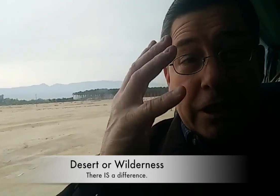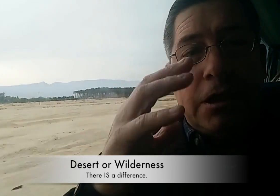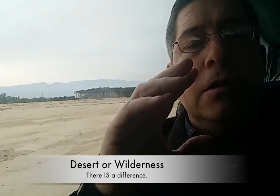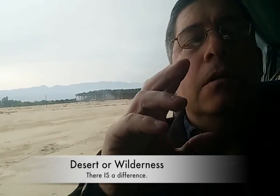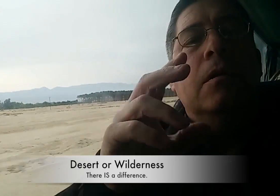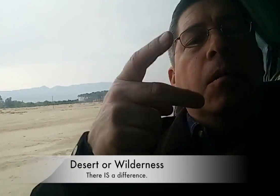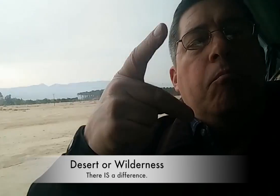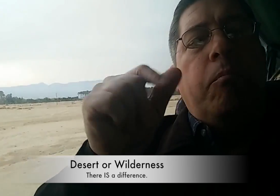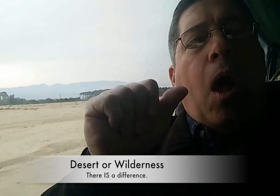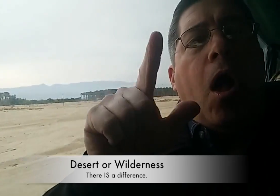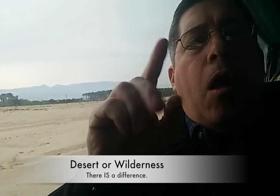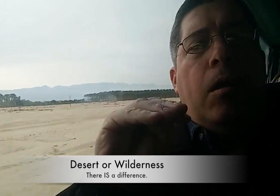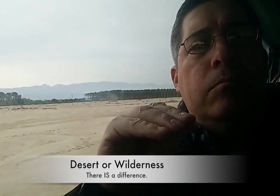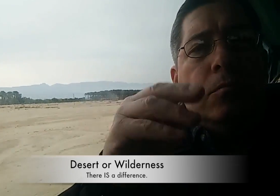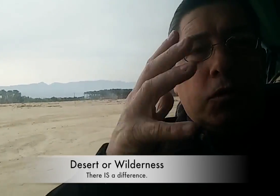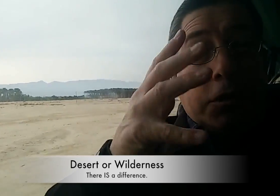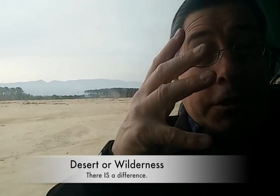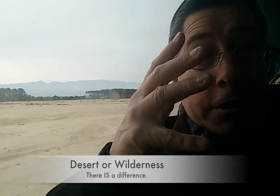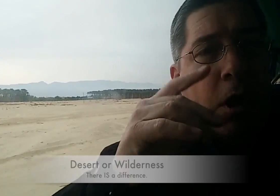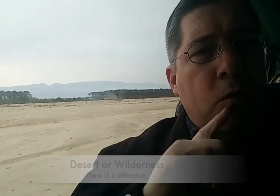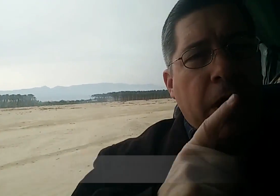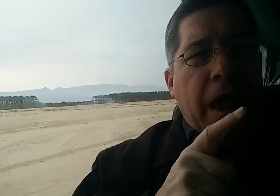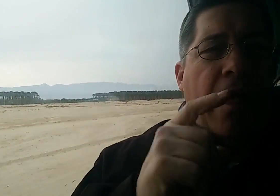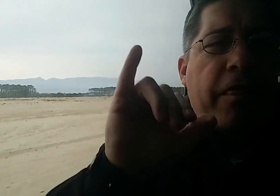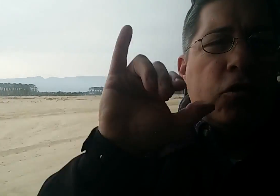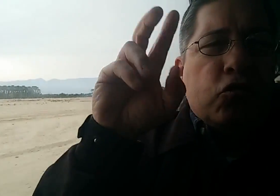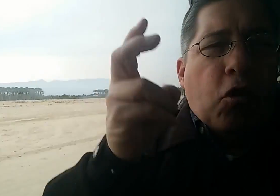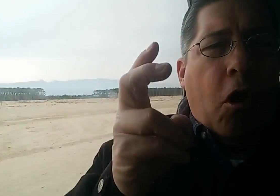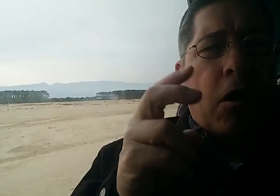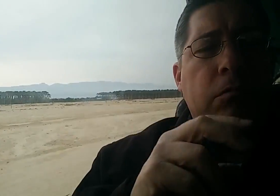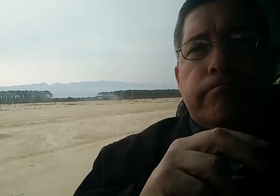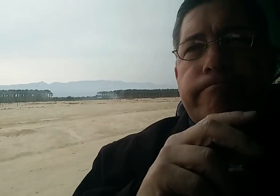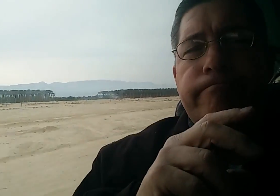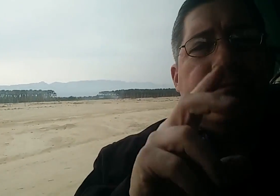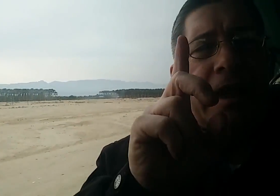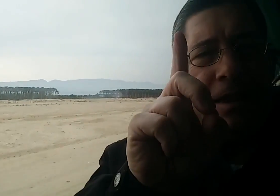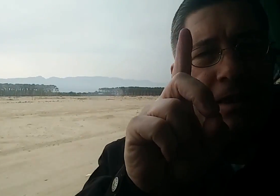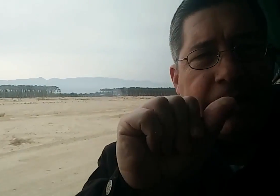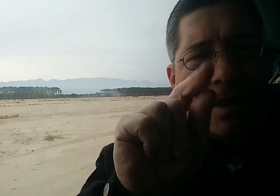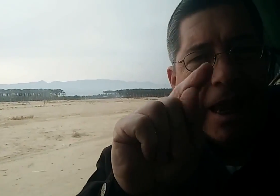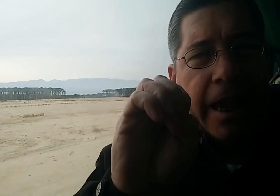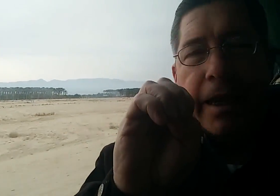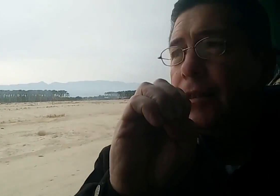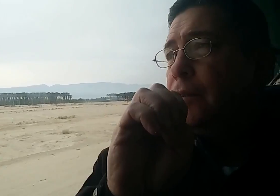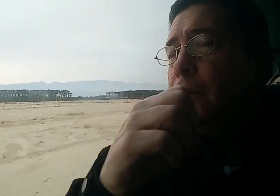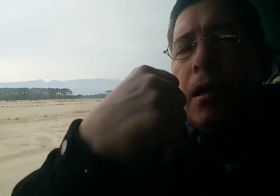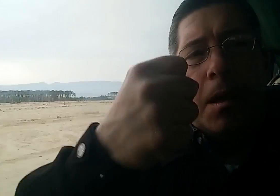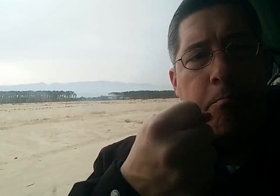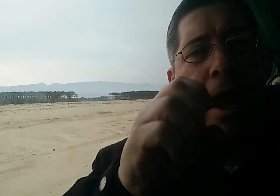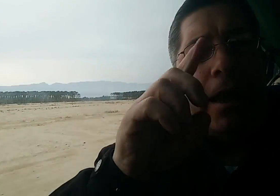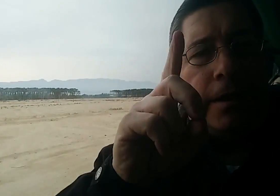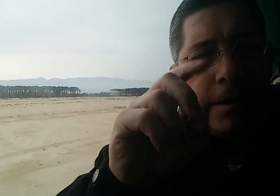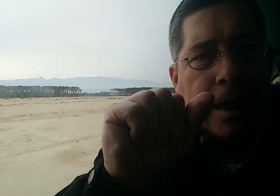So you see the palm trees out here in the in the deserts, the date